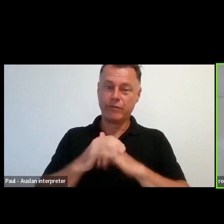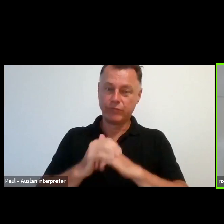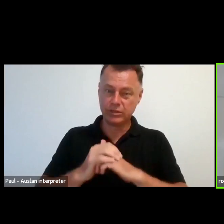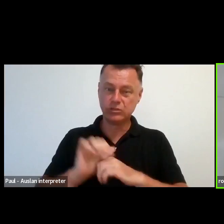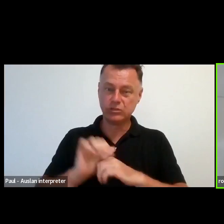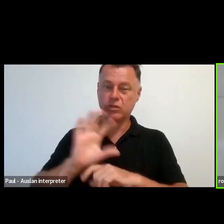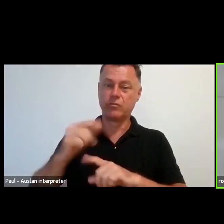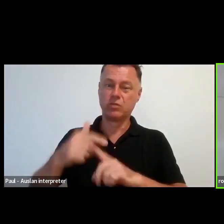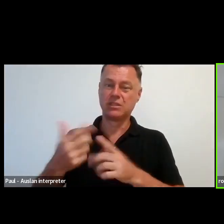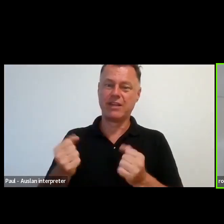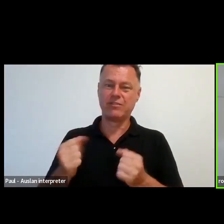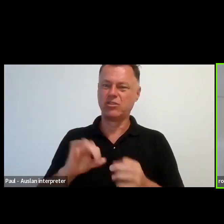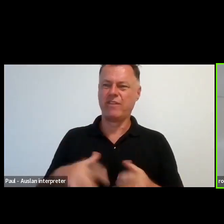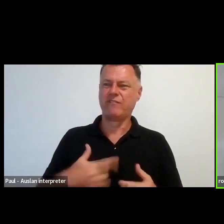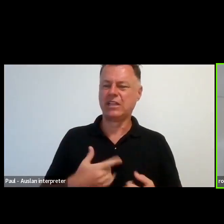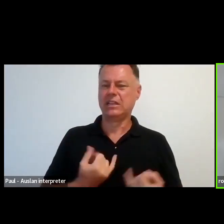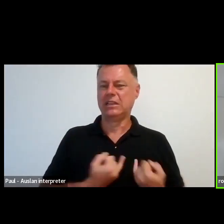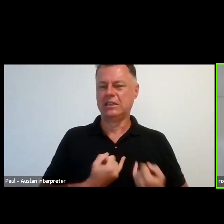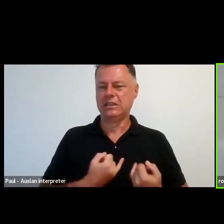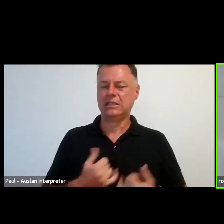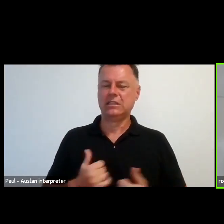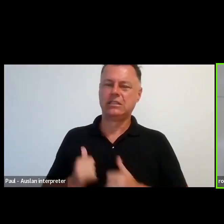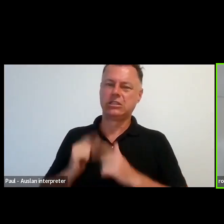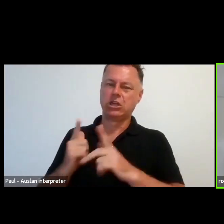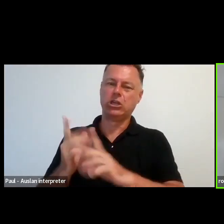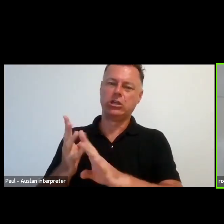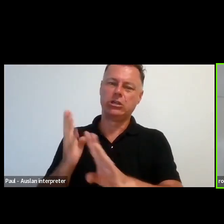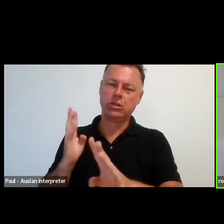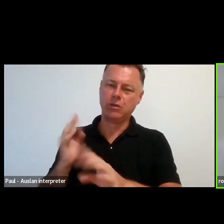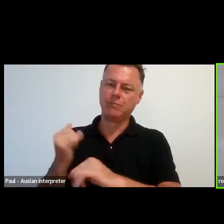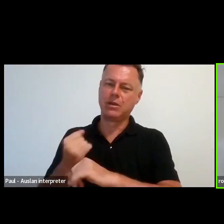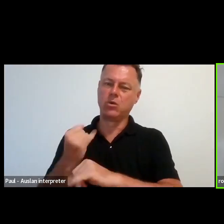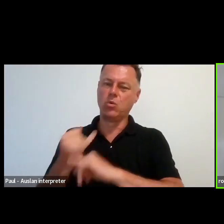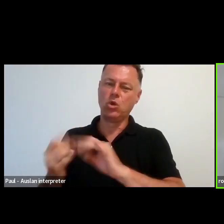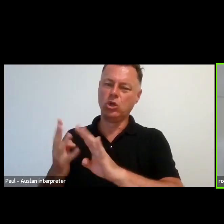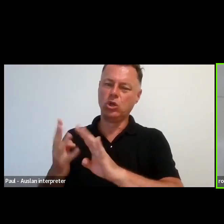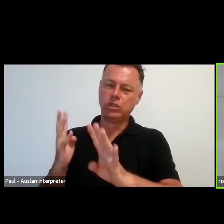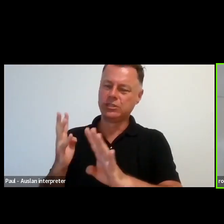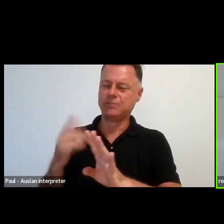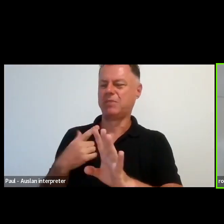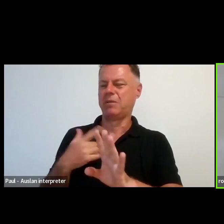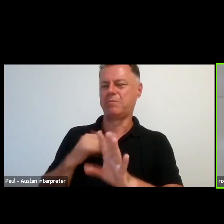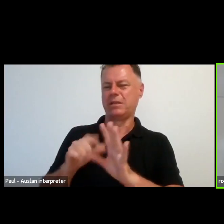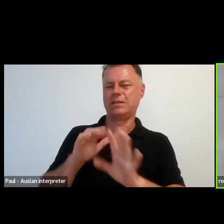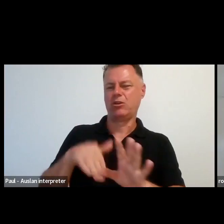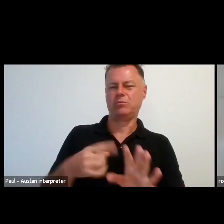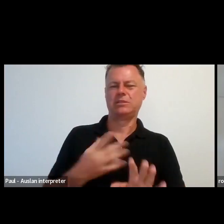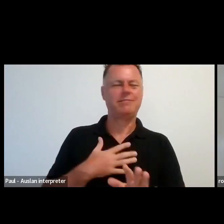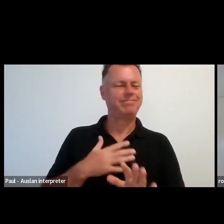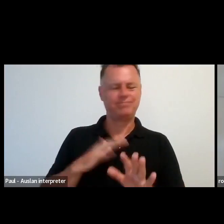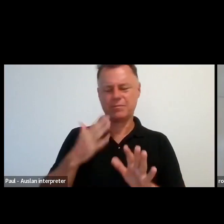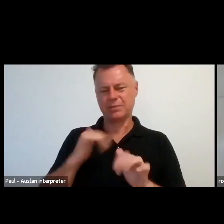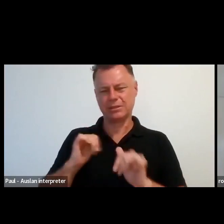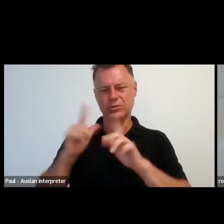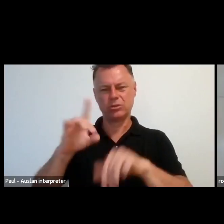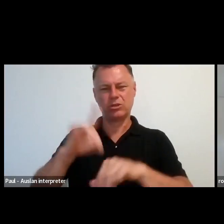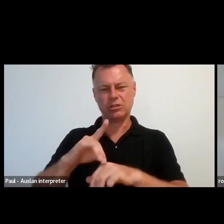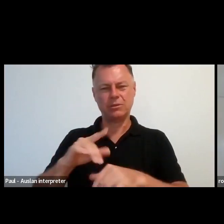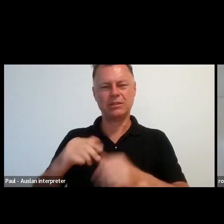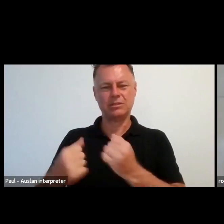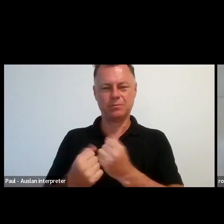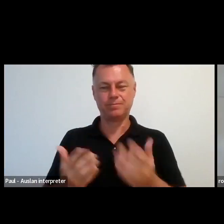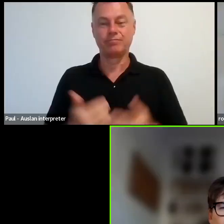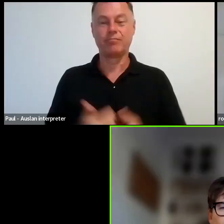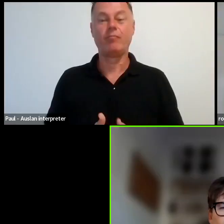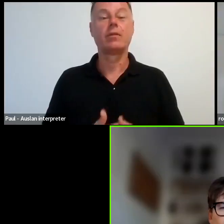shouldn't feel too bad about, in fact, actually availing themselves of any assistance. Thanks very much, Rob. I might add to